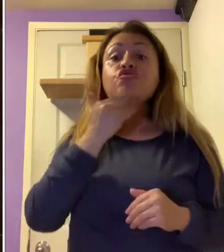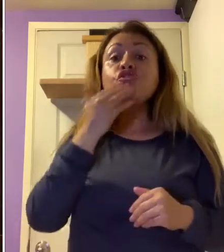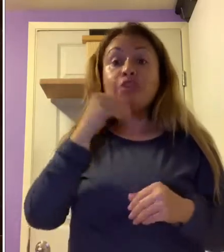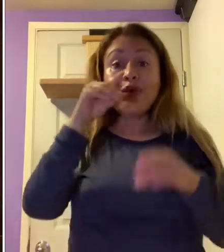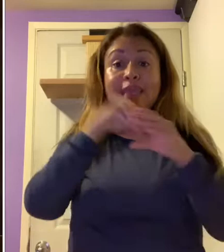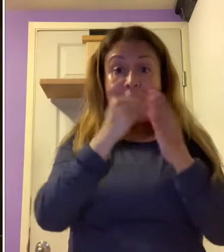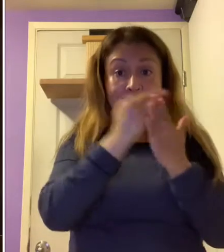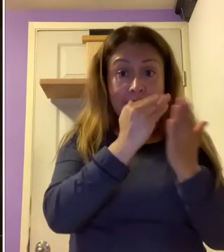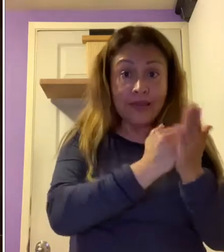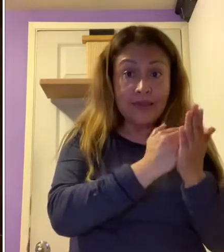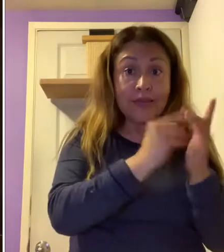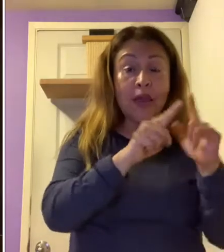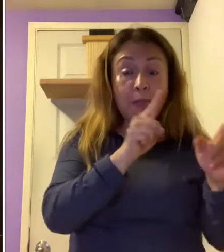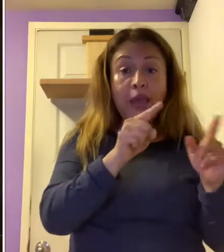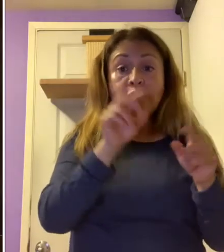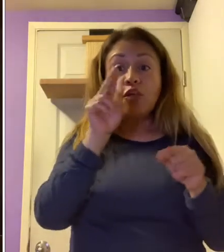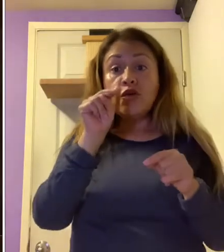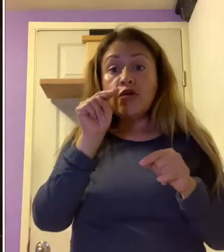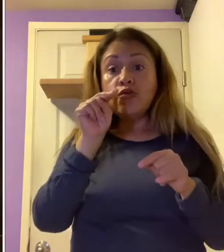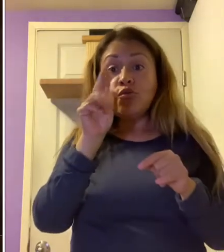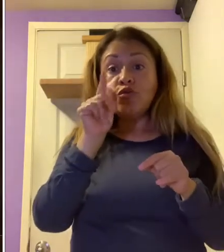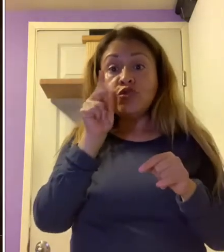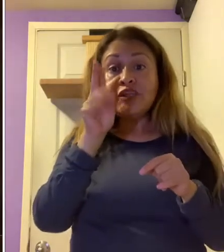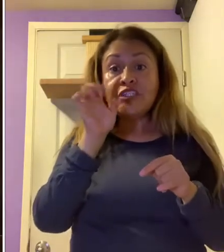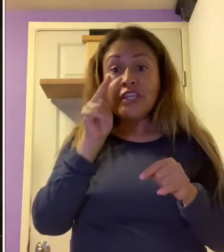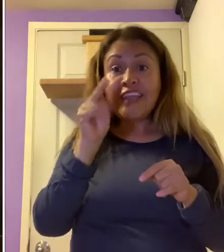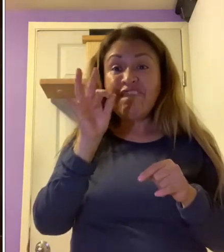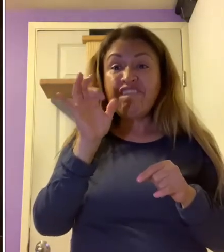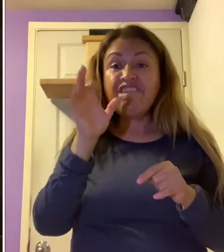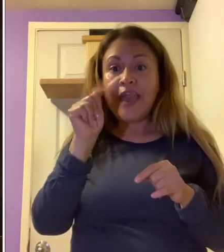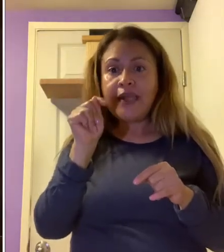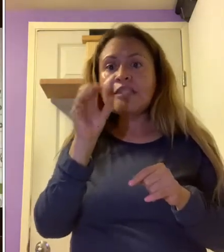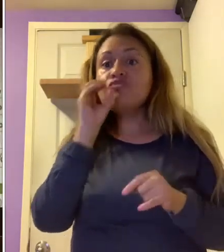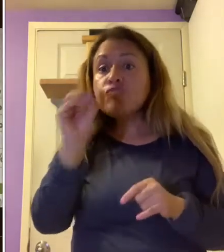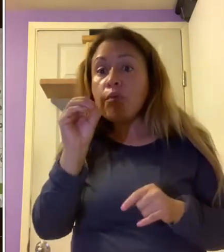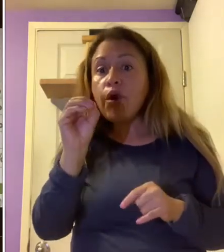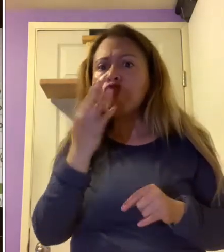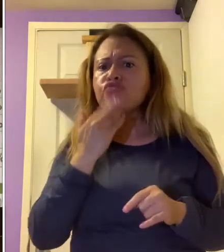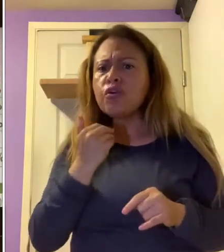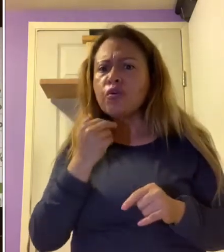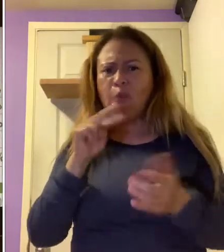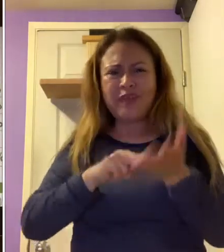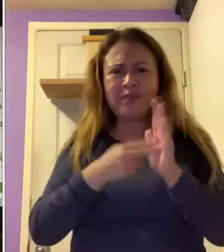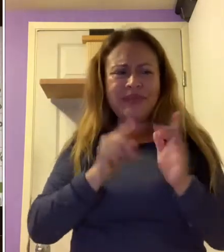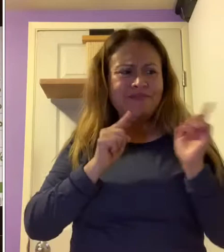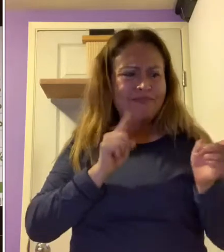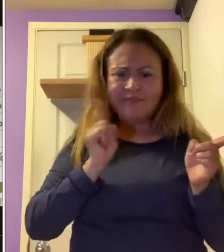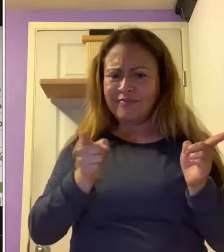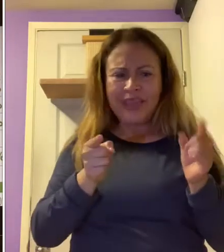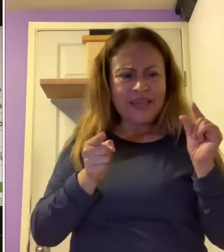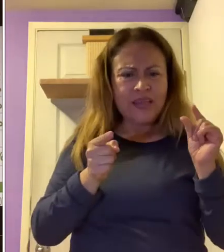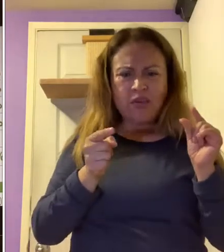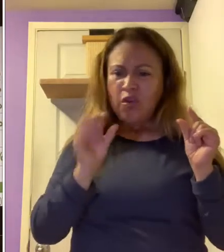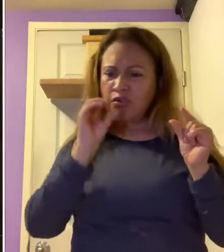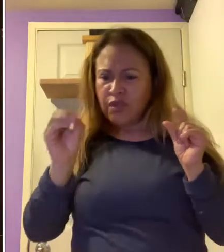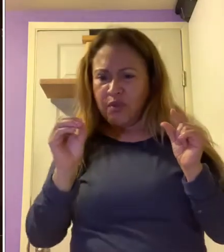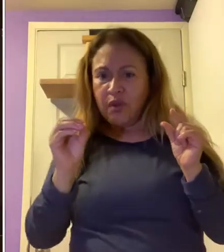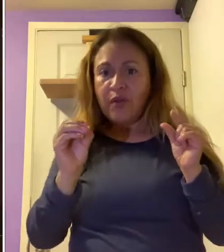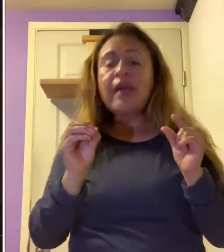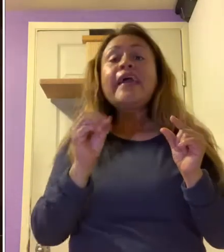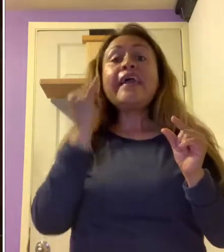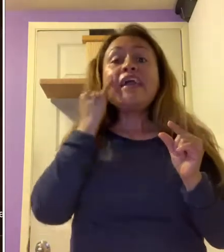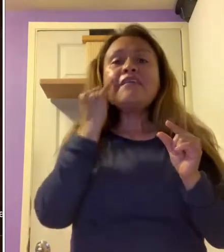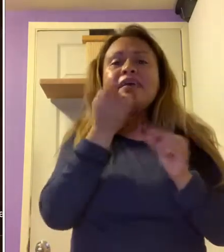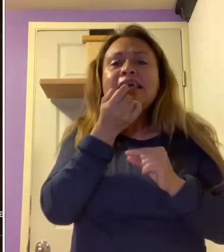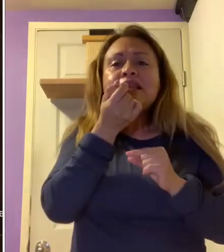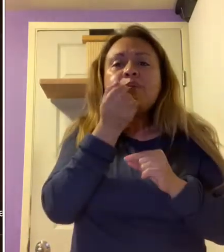said sugar was in the actual ingredient list, but when I look on the nutritional facts, it says 0 grams of sugar. Anytime you see that, that's because the USDA